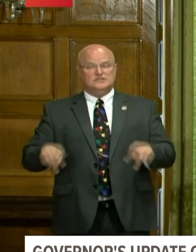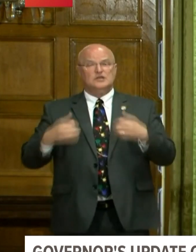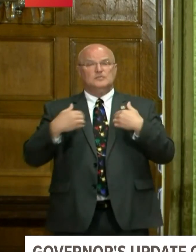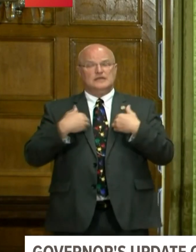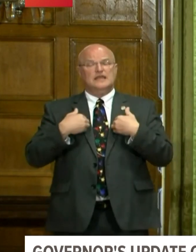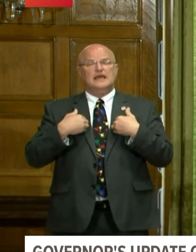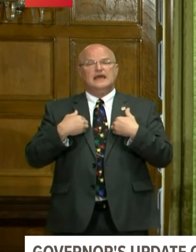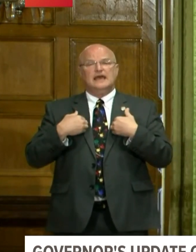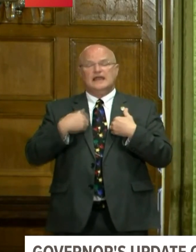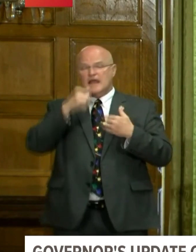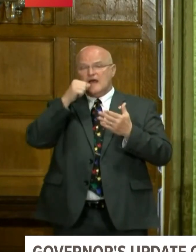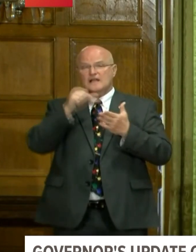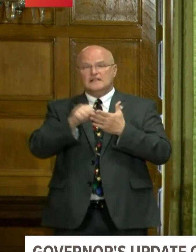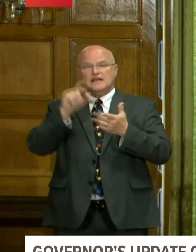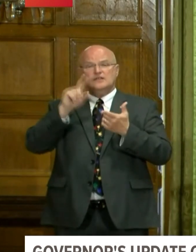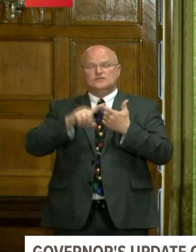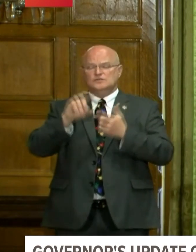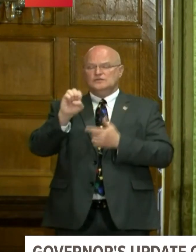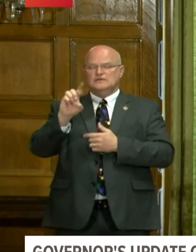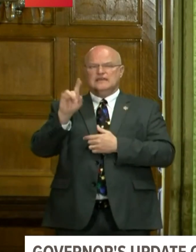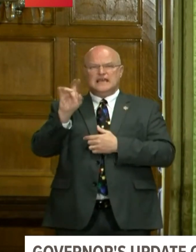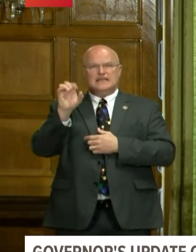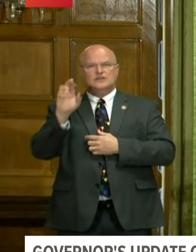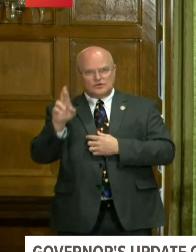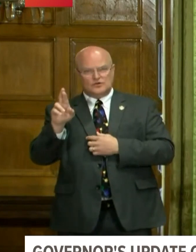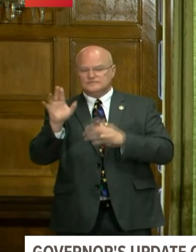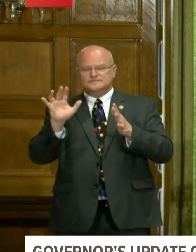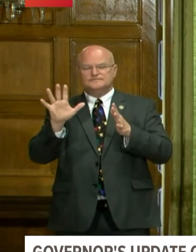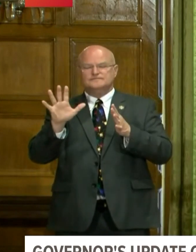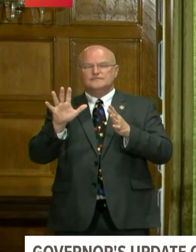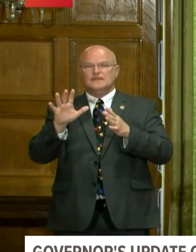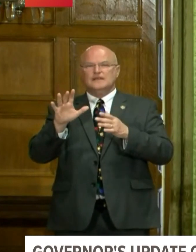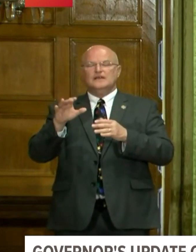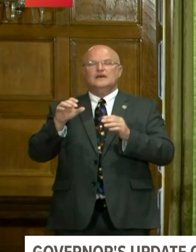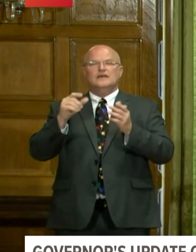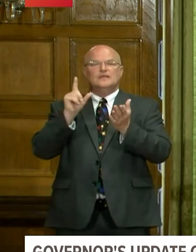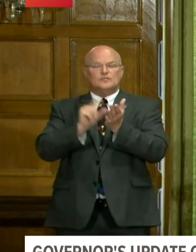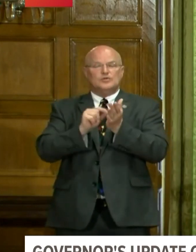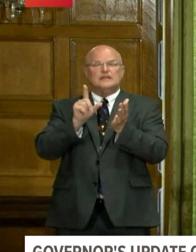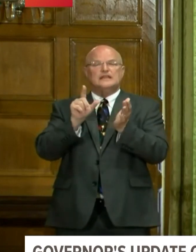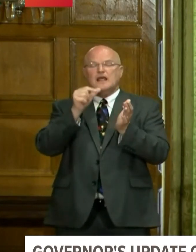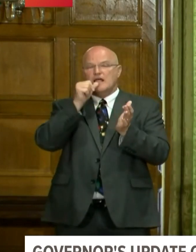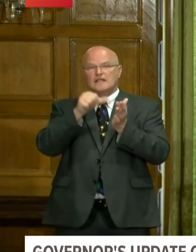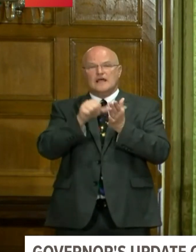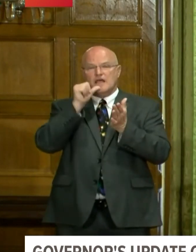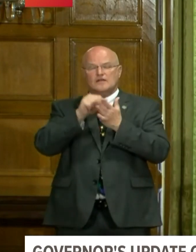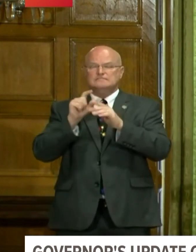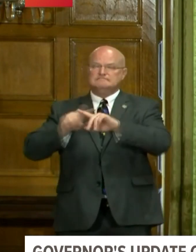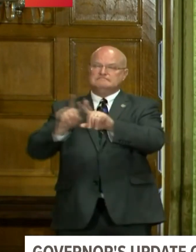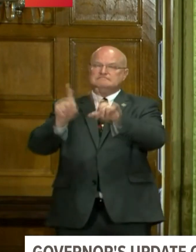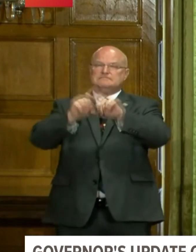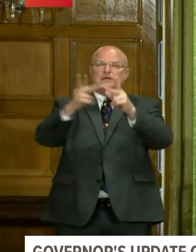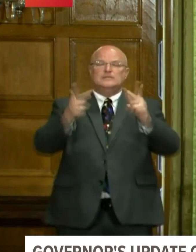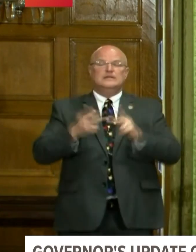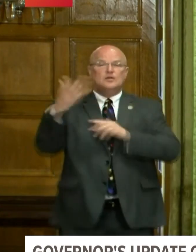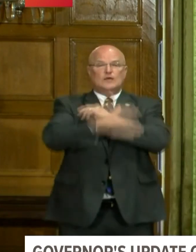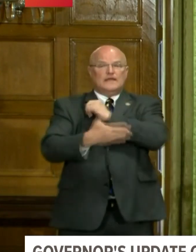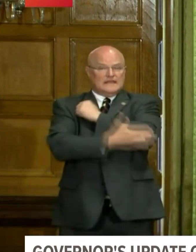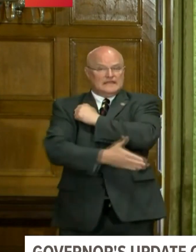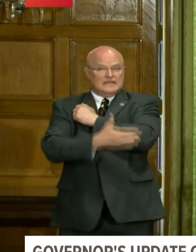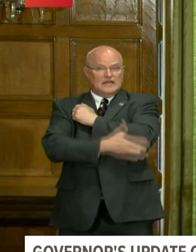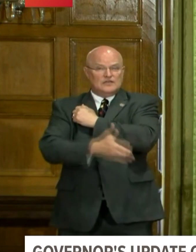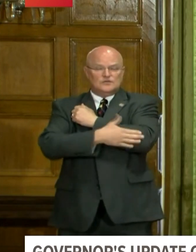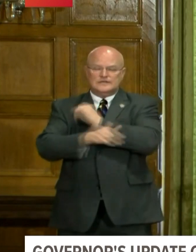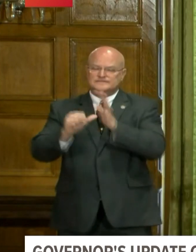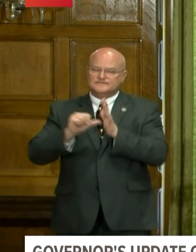had the letter to the editor, the printed letter in multiple publications across the country,